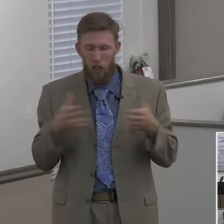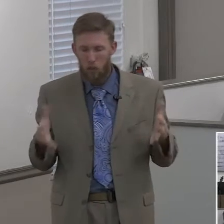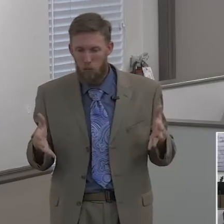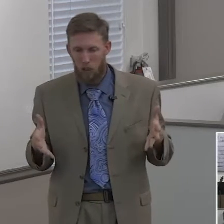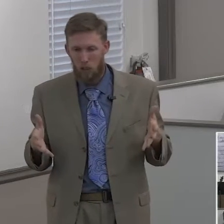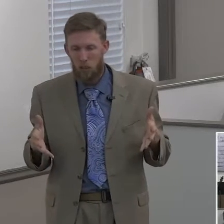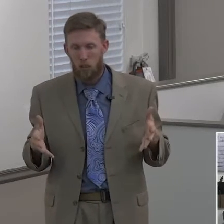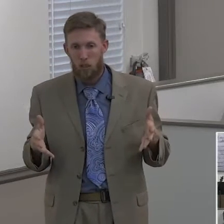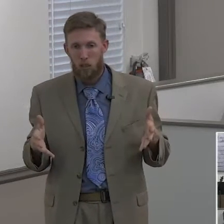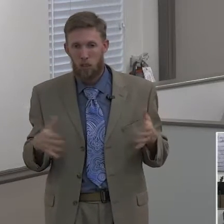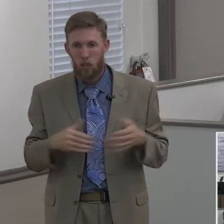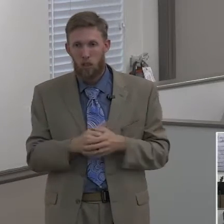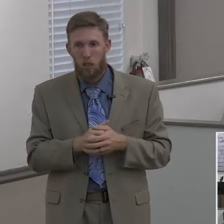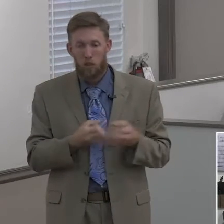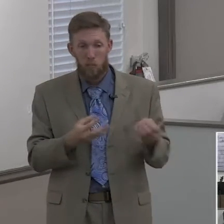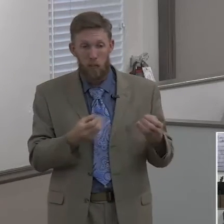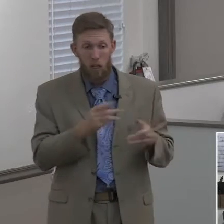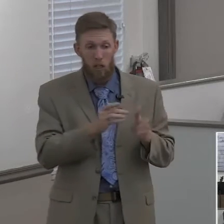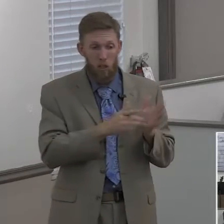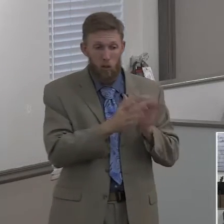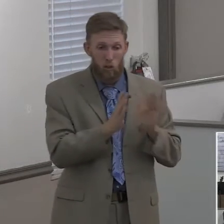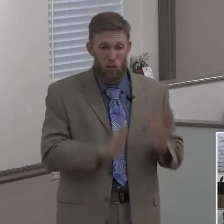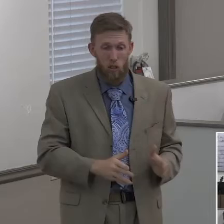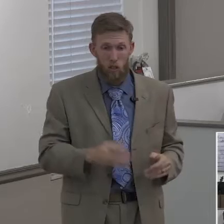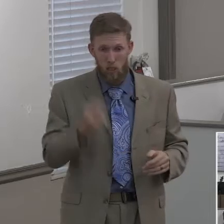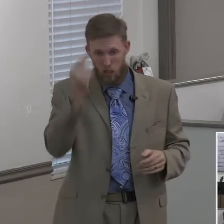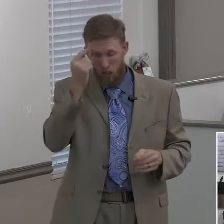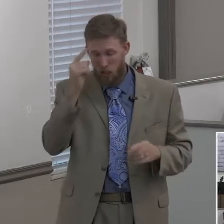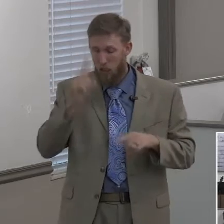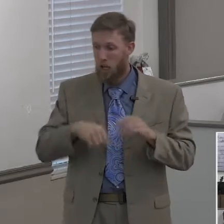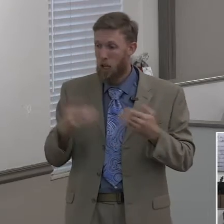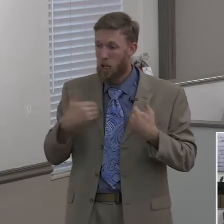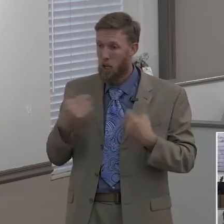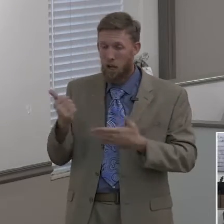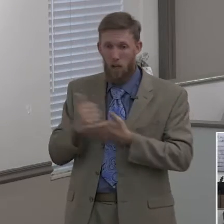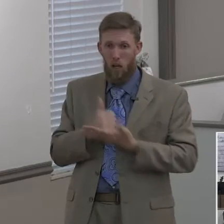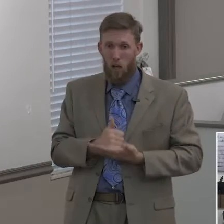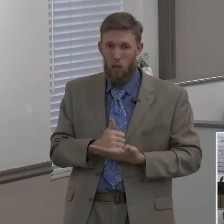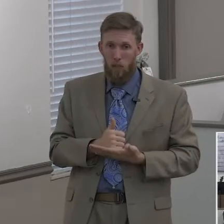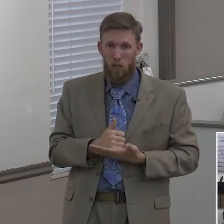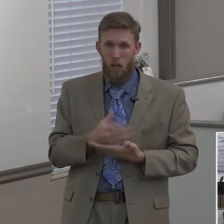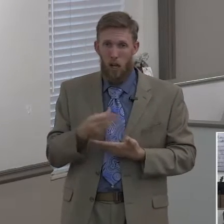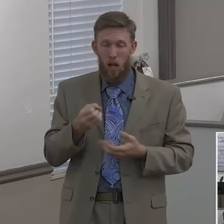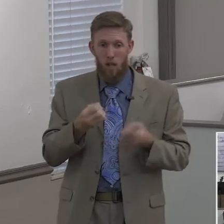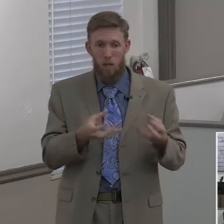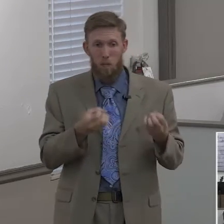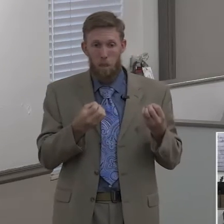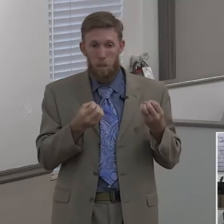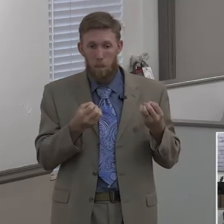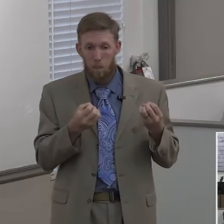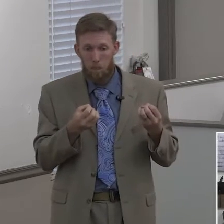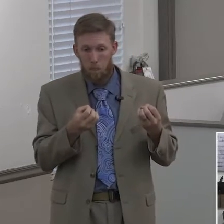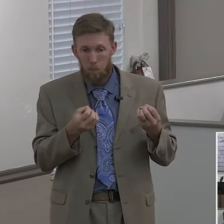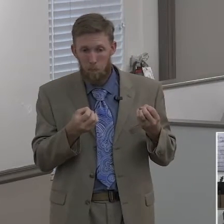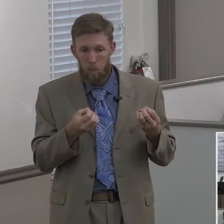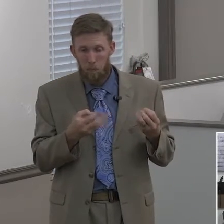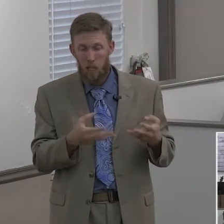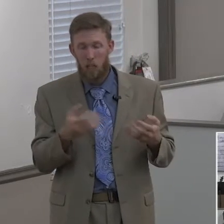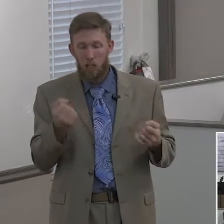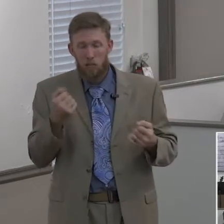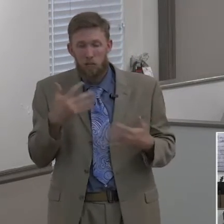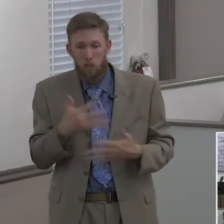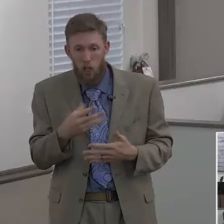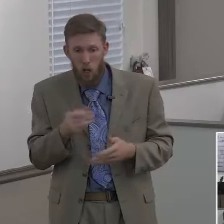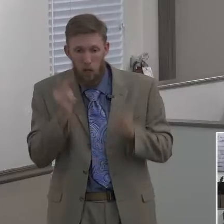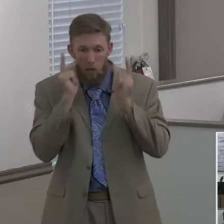many Christians feel are great impossibilities in their lives. And many that are devastated, hurt, filled with despair and